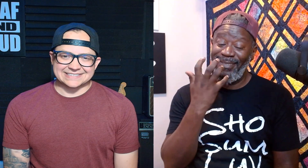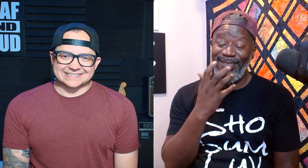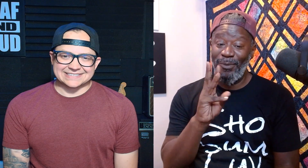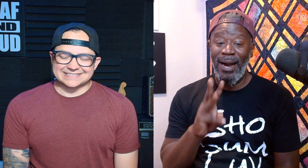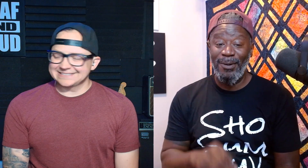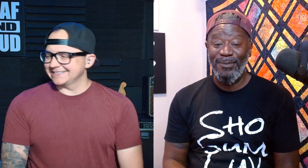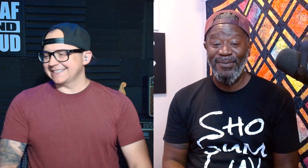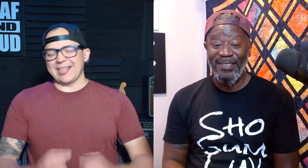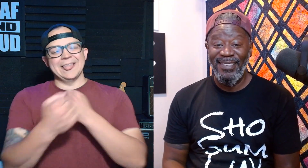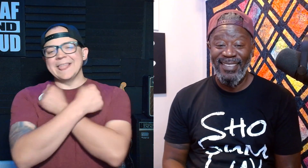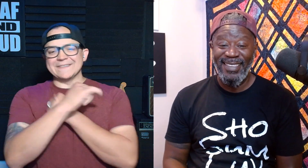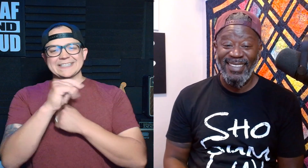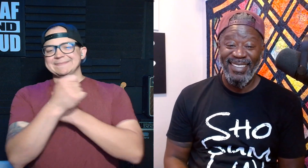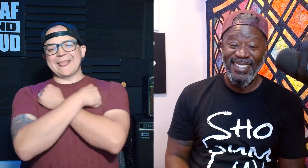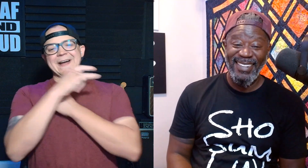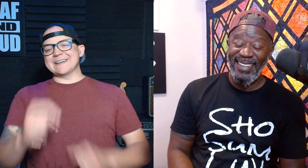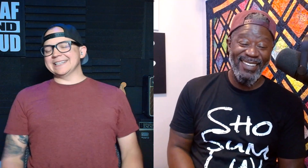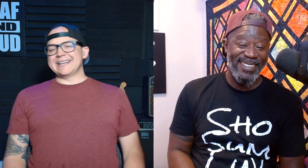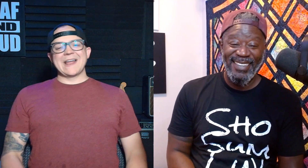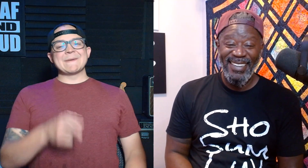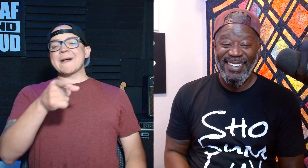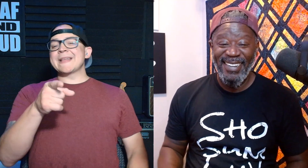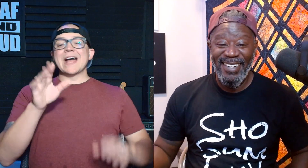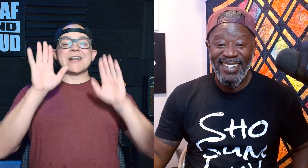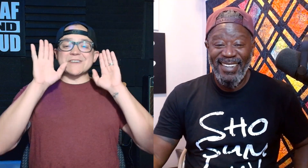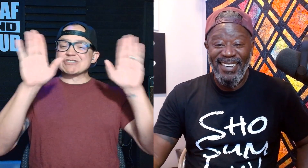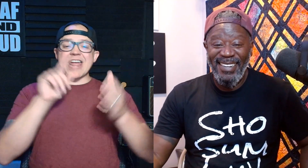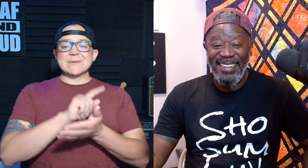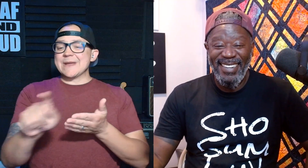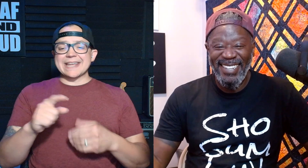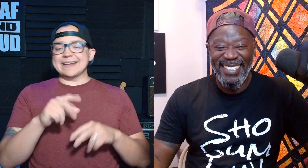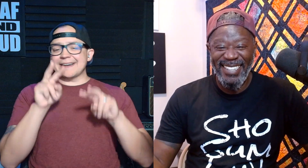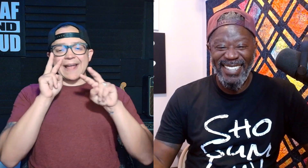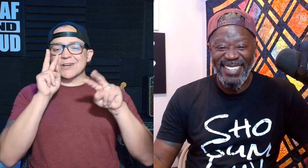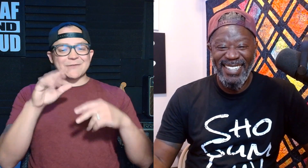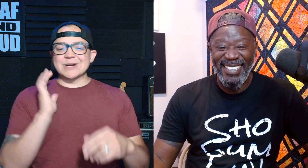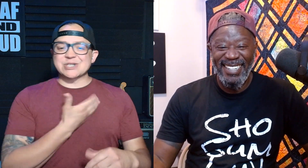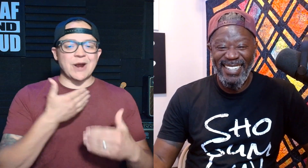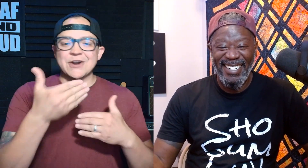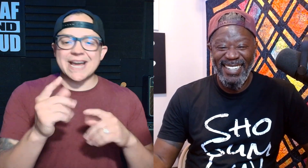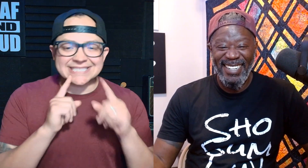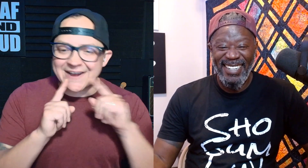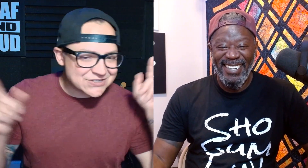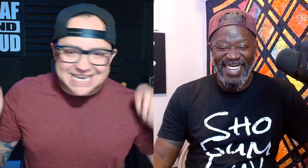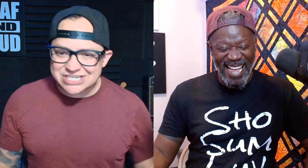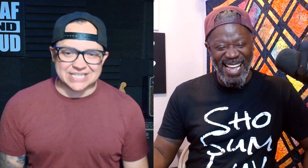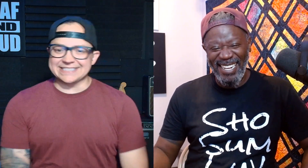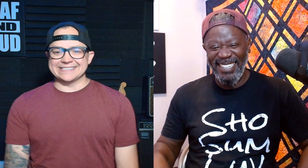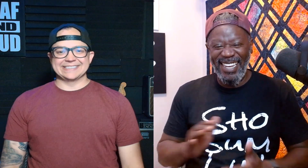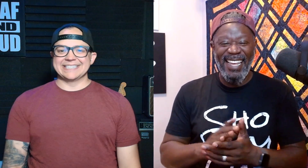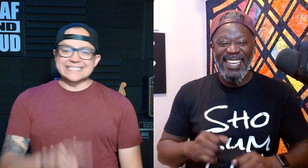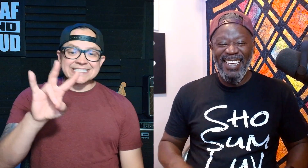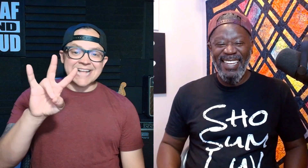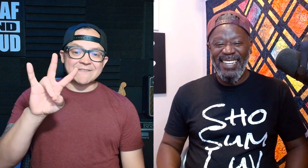it's, wow. Love it. Love it. Yeah. Well, you have a great week, and I look forward to our next conversation.